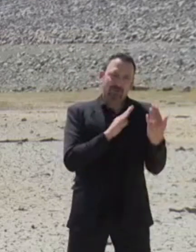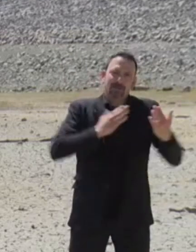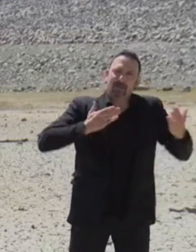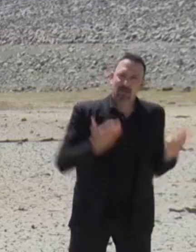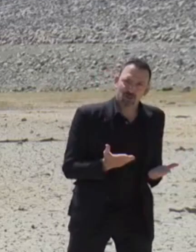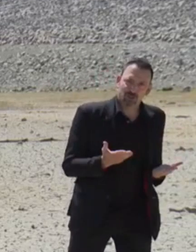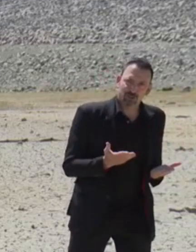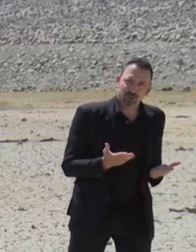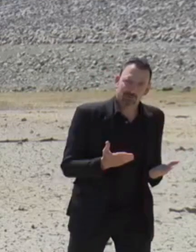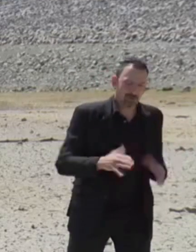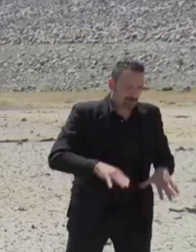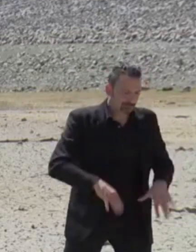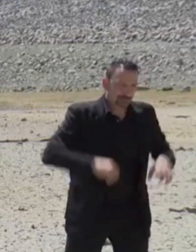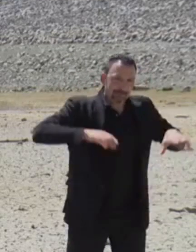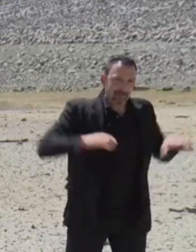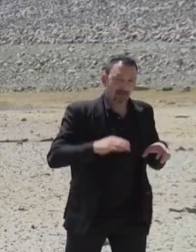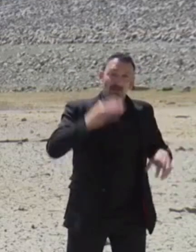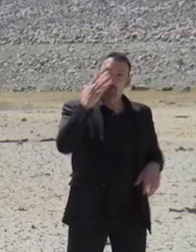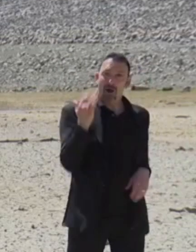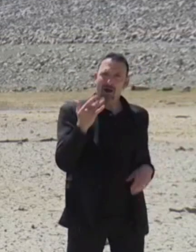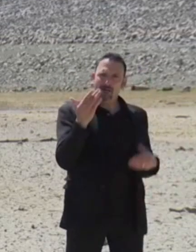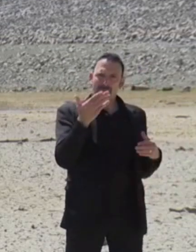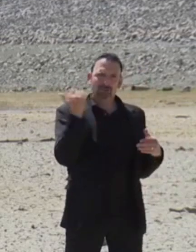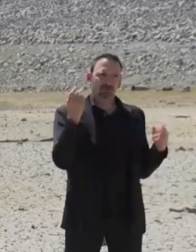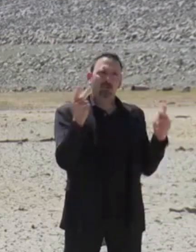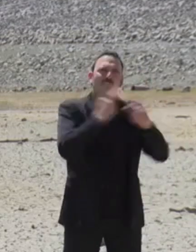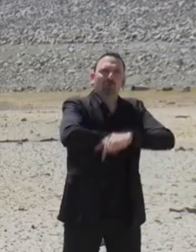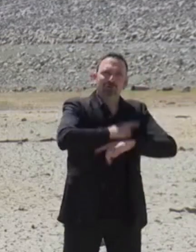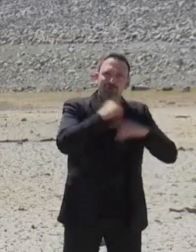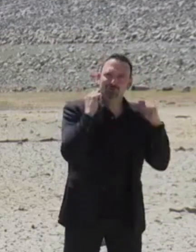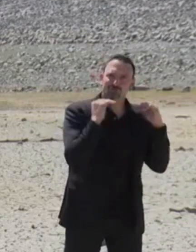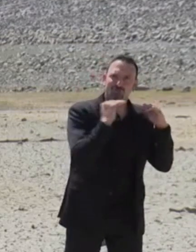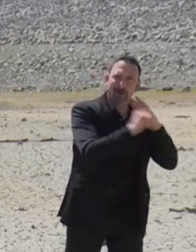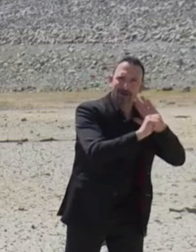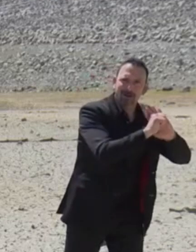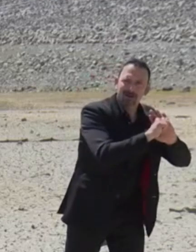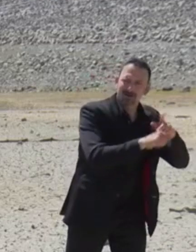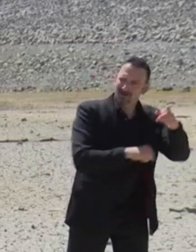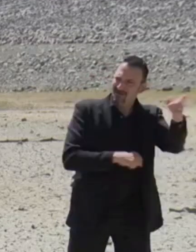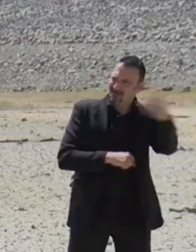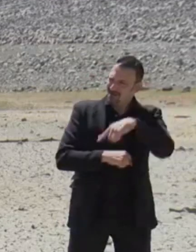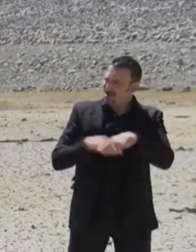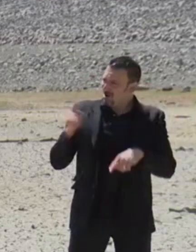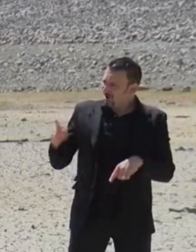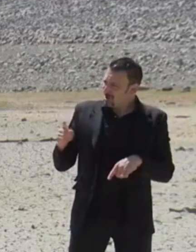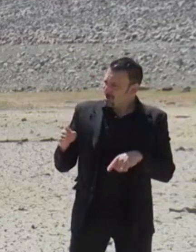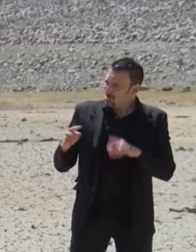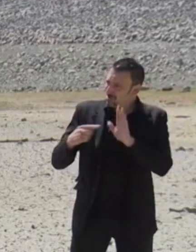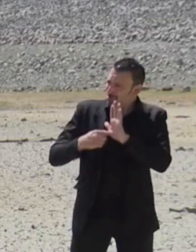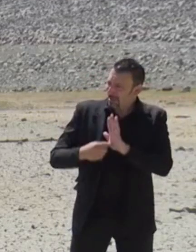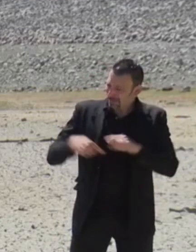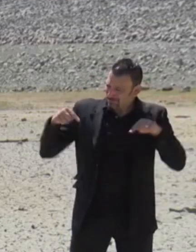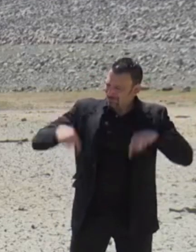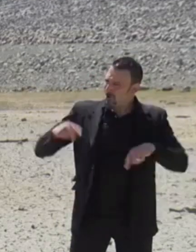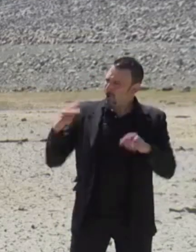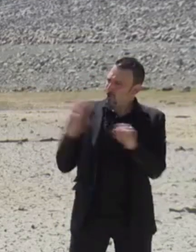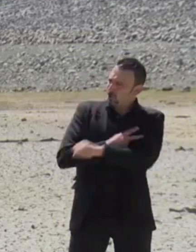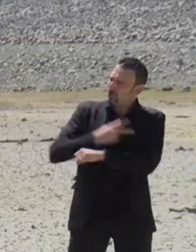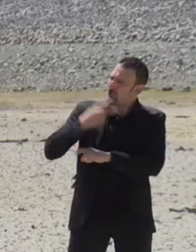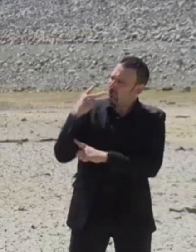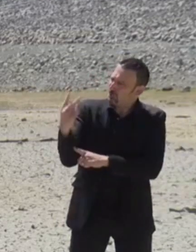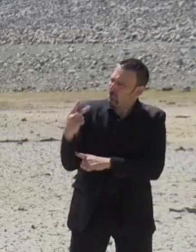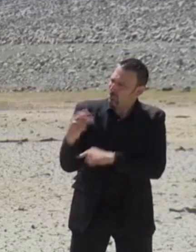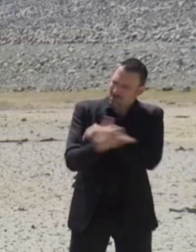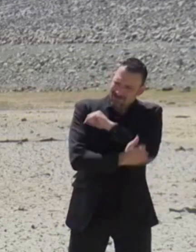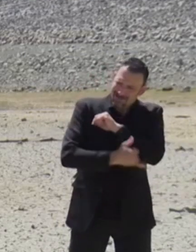the actions here because of the imperative of this particular moment. Are you implying that these are the worst 2 counties in the state of California? I think when